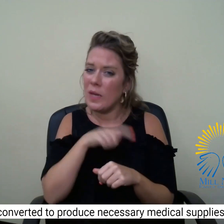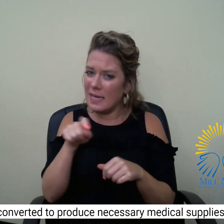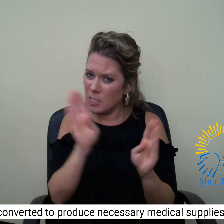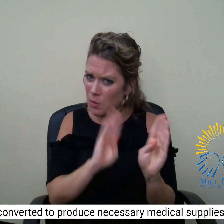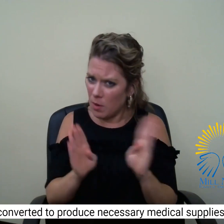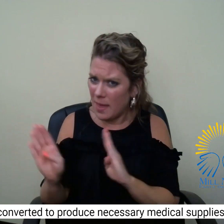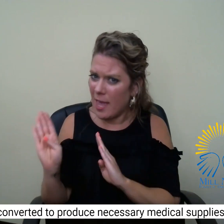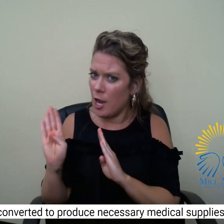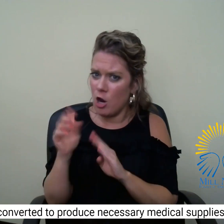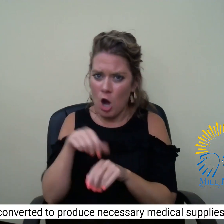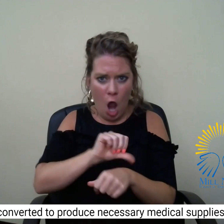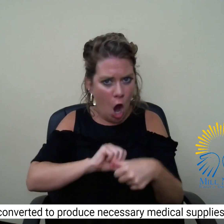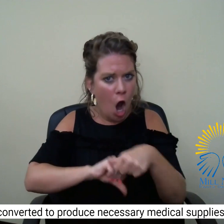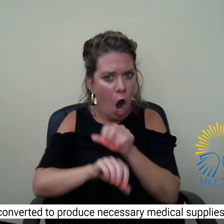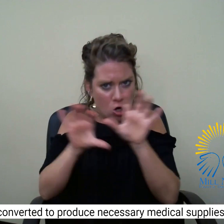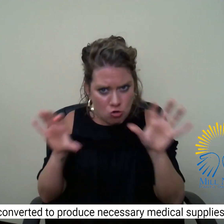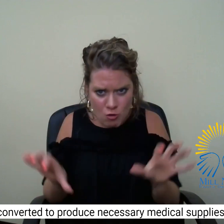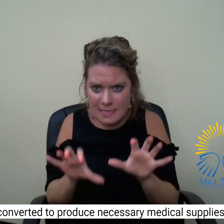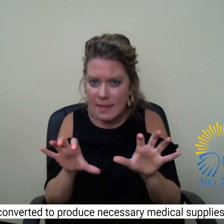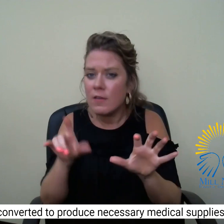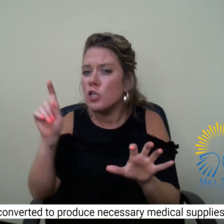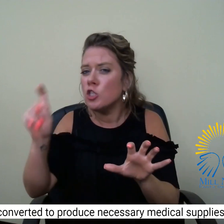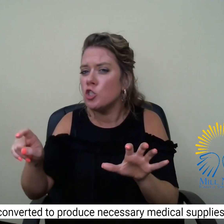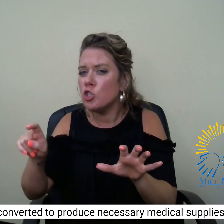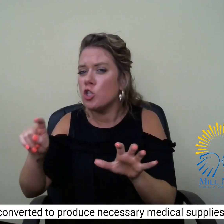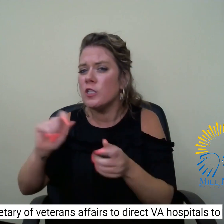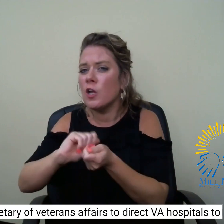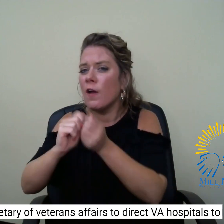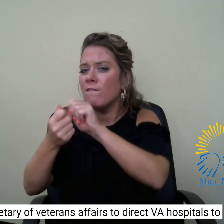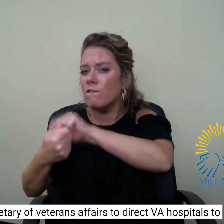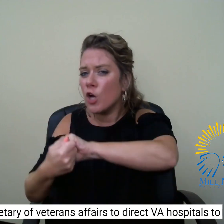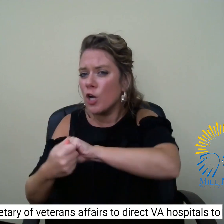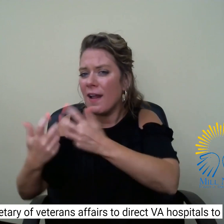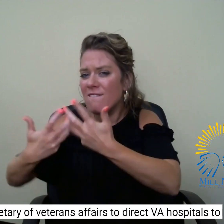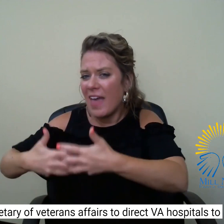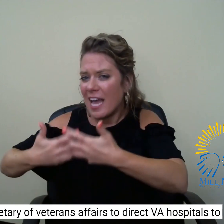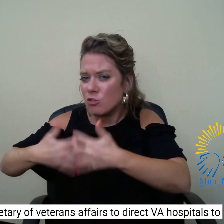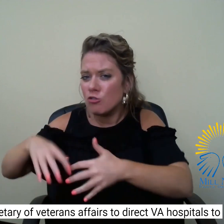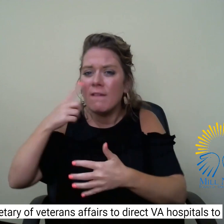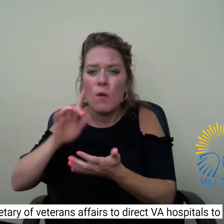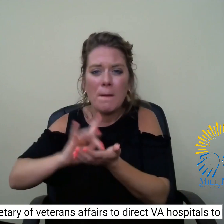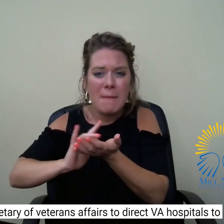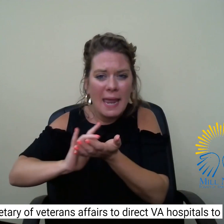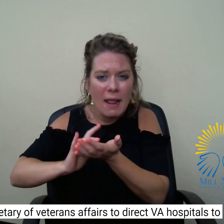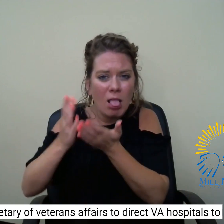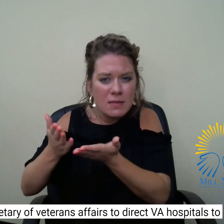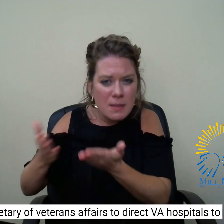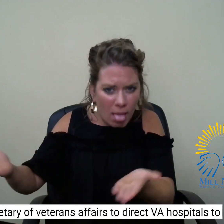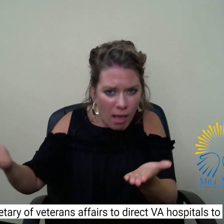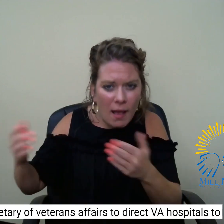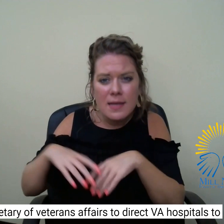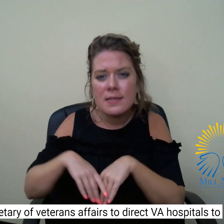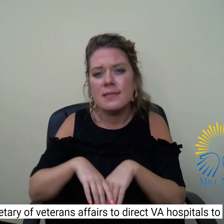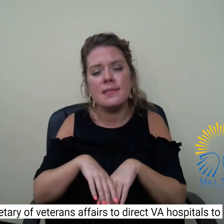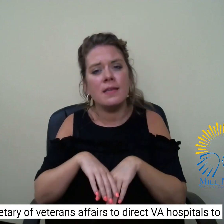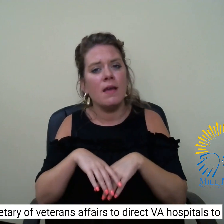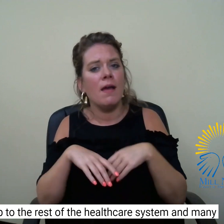Factories should be converted to produce necessary medical supplies. I called on the Secretary of Veterans Affairs to direct VA hospitals to provide